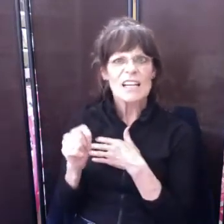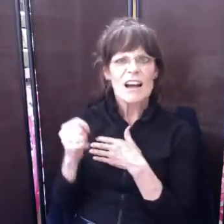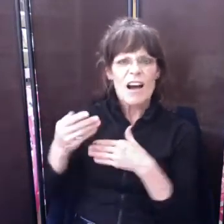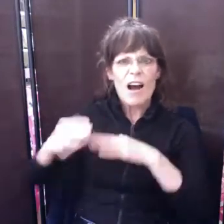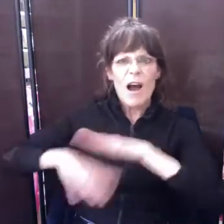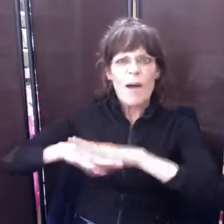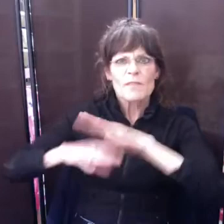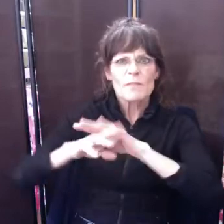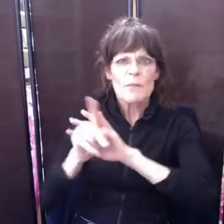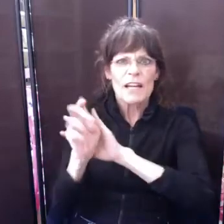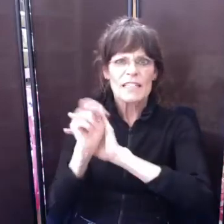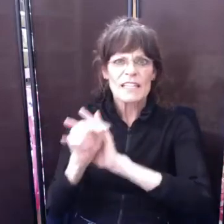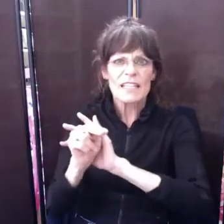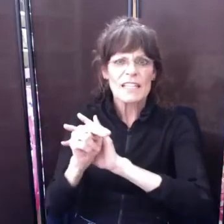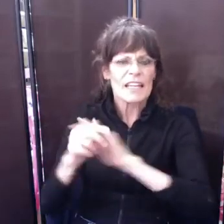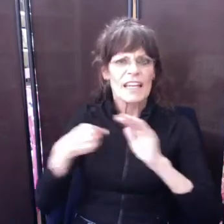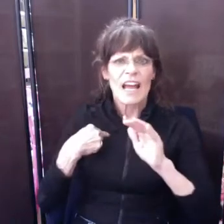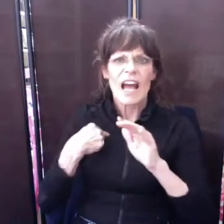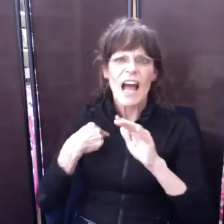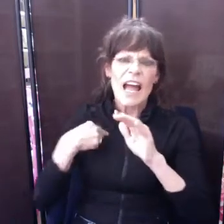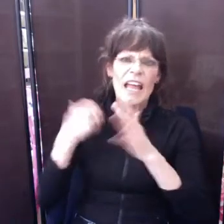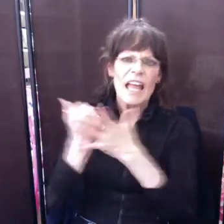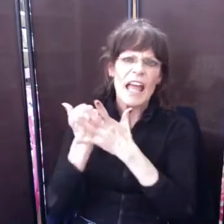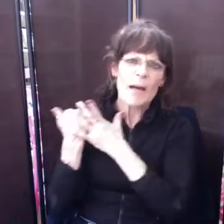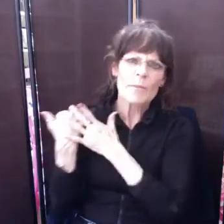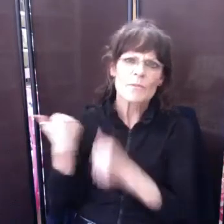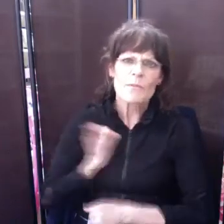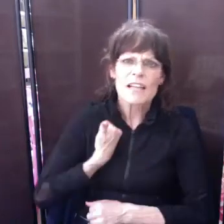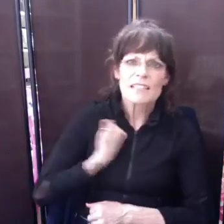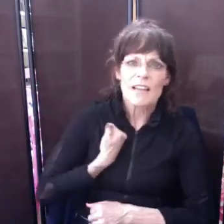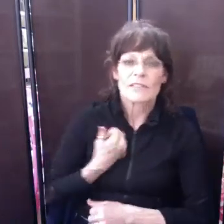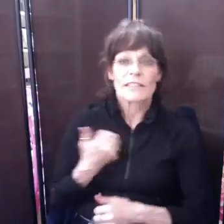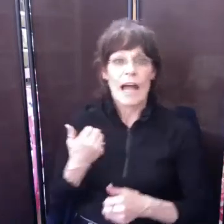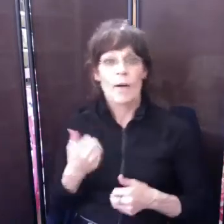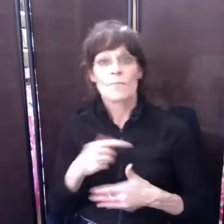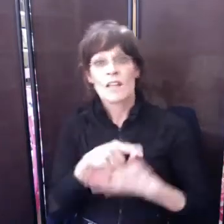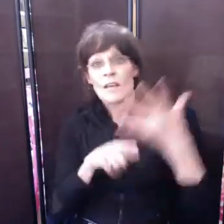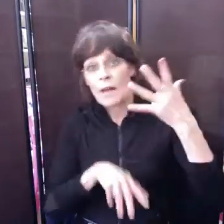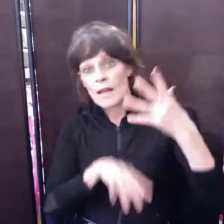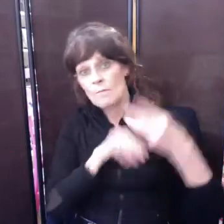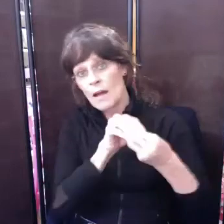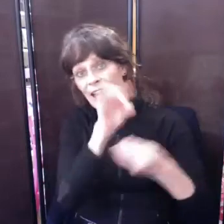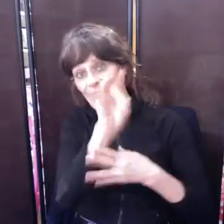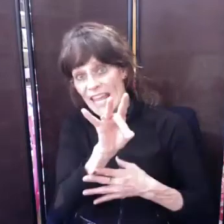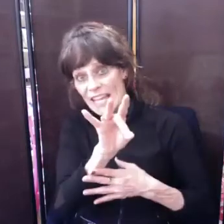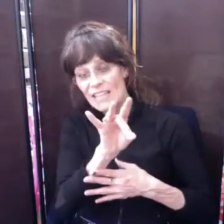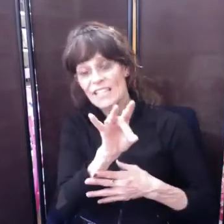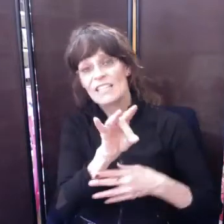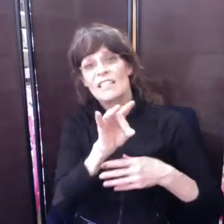myself and stood it up against the wall. By my 8th surgery, which was my second knee replacement, anything that anybody asked me, I just